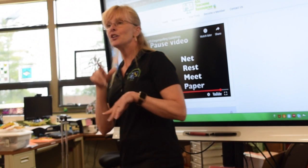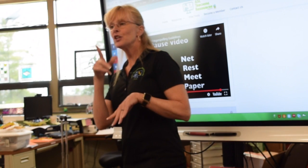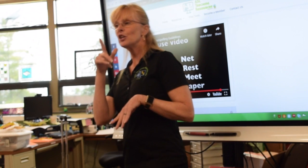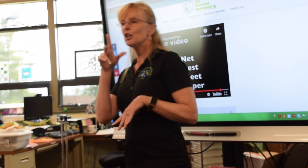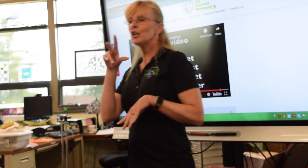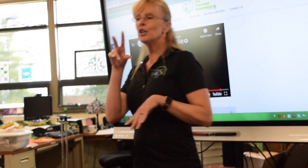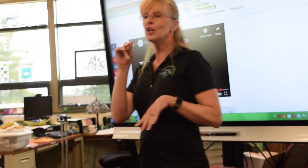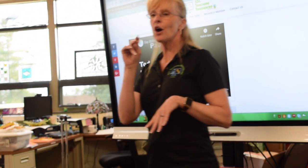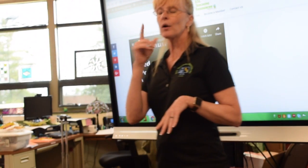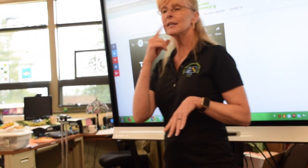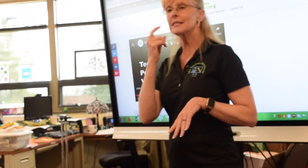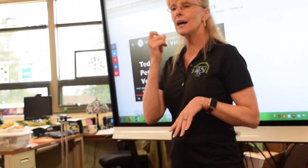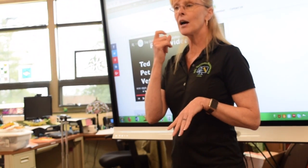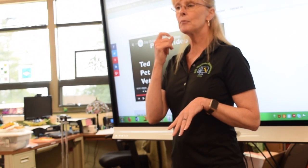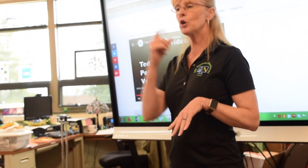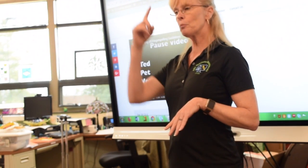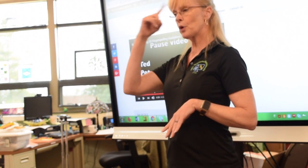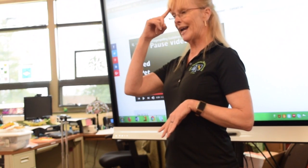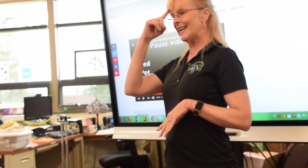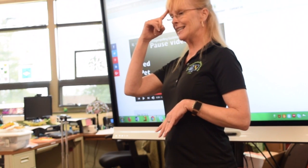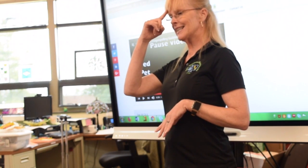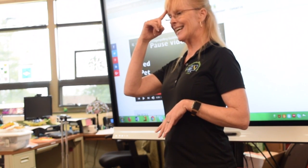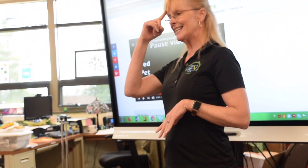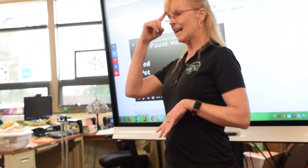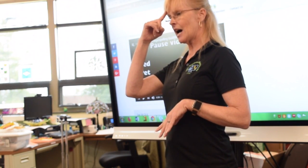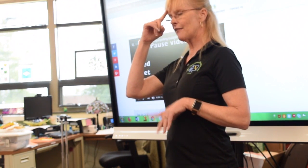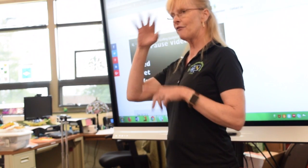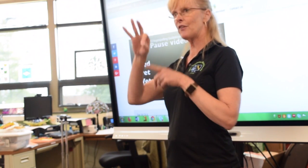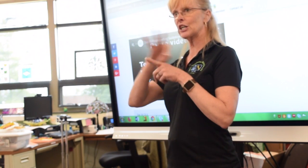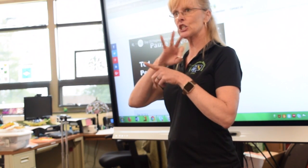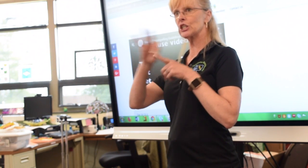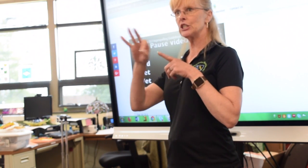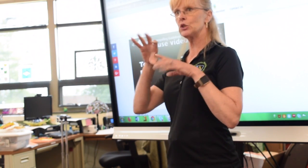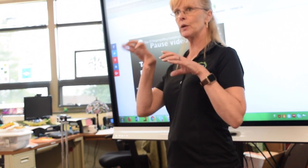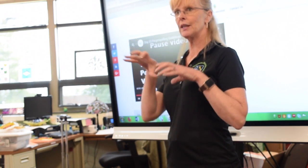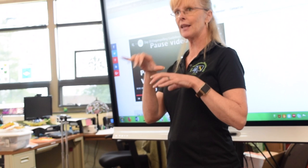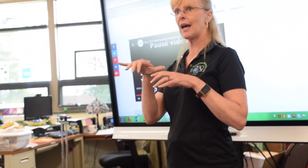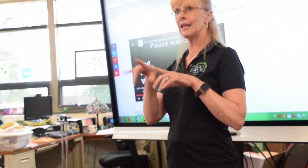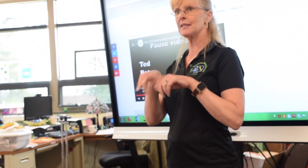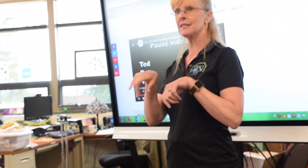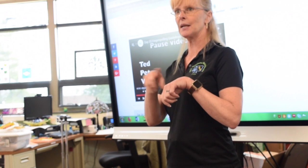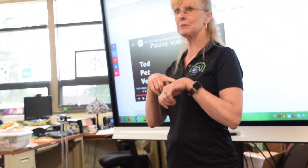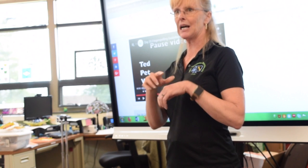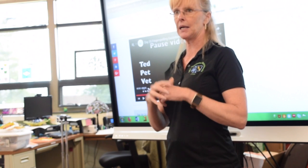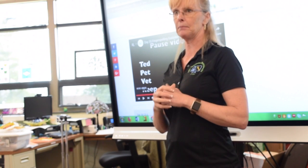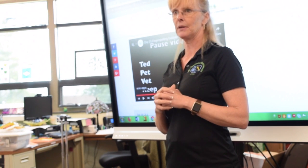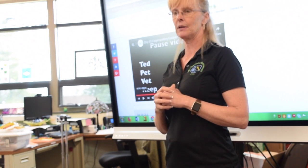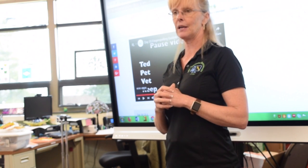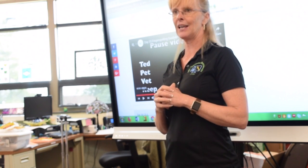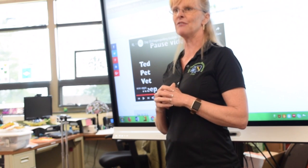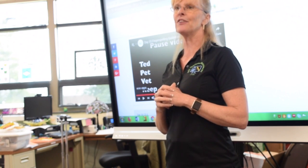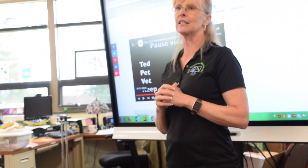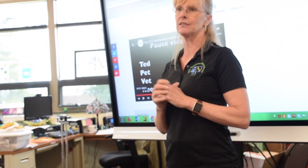Don't do it. No, because your brain cannot function doing that at the same time effectively.